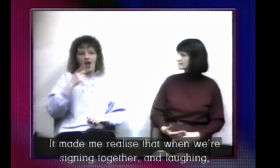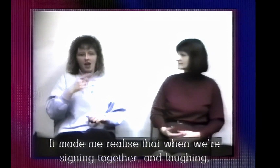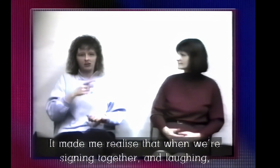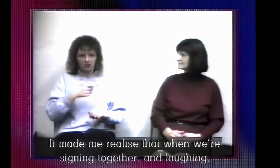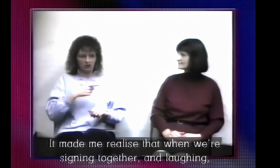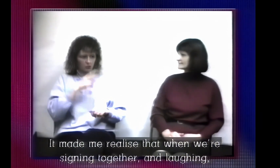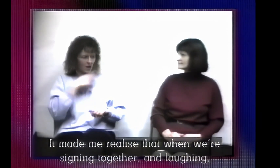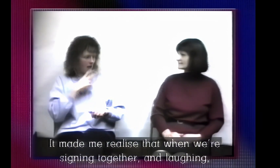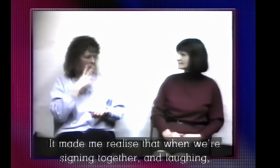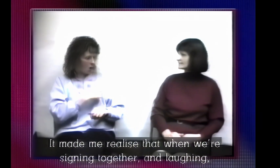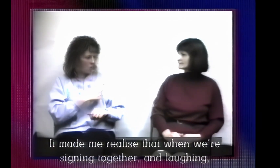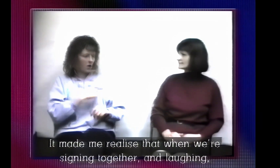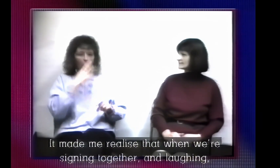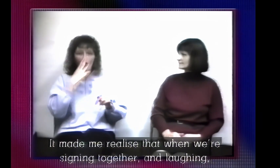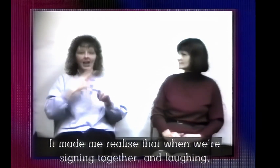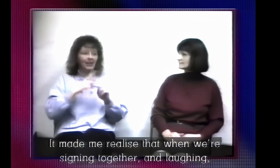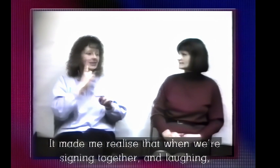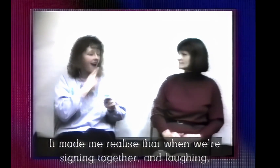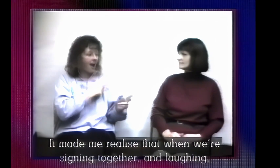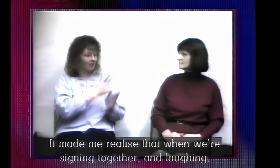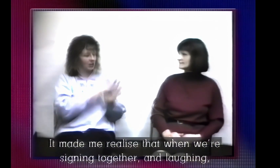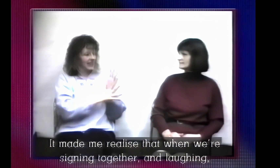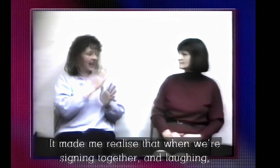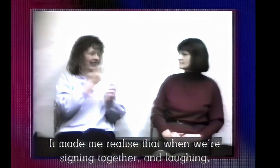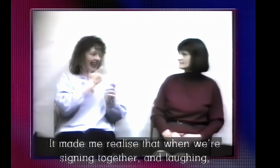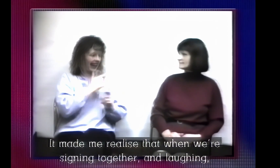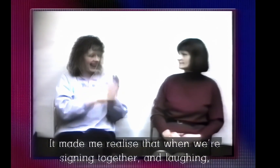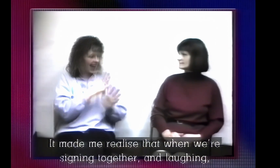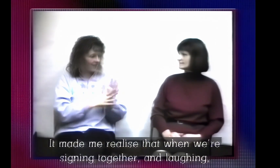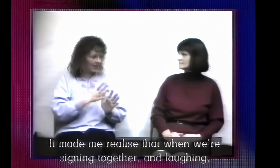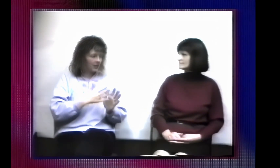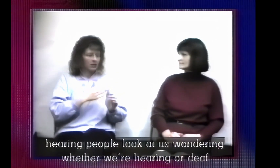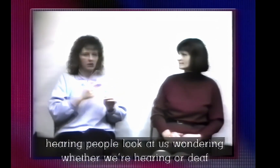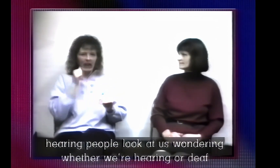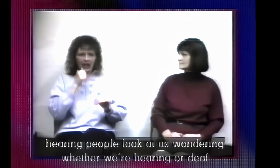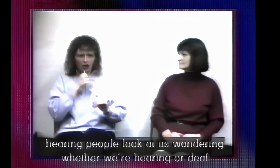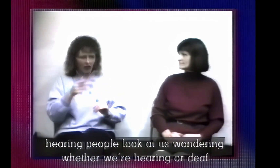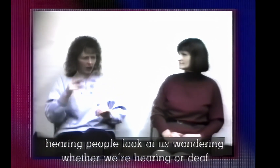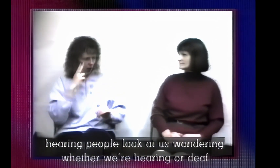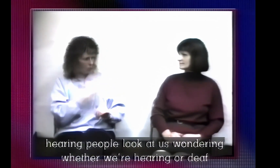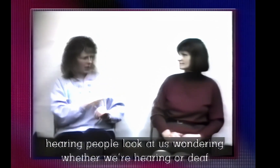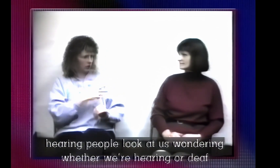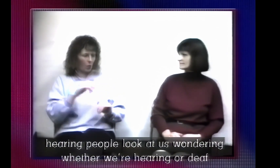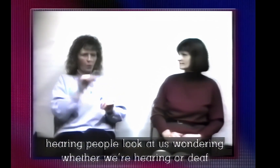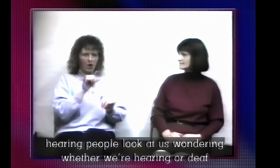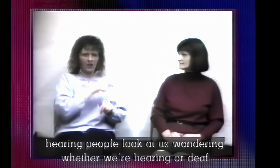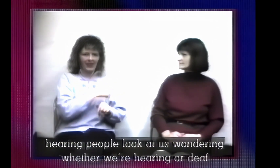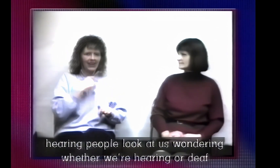Well, it made me realise that when we're both signing together and laughing, hearing people look at us wondering whether we are hearing or